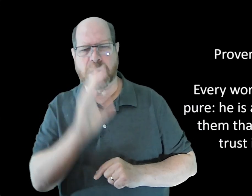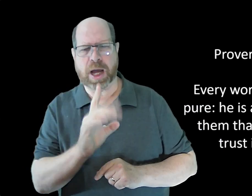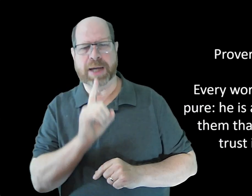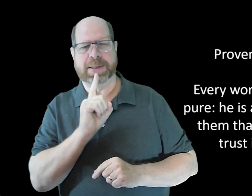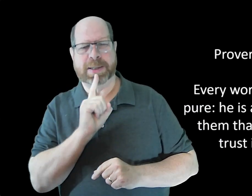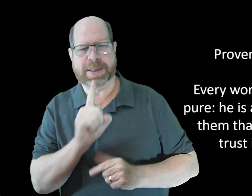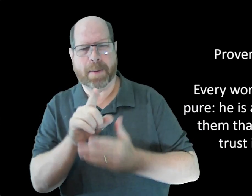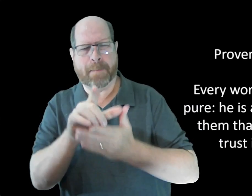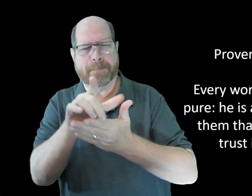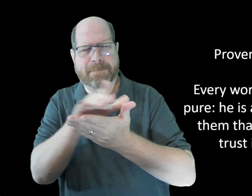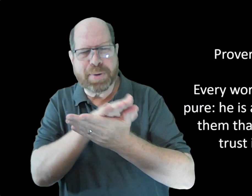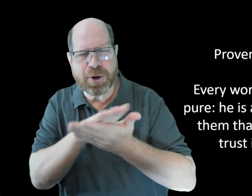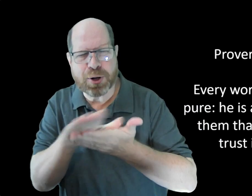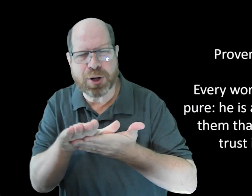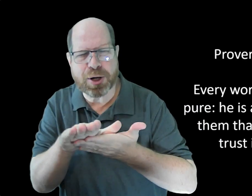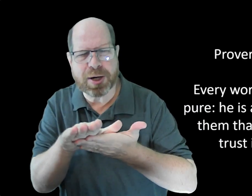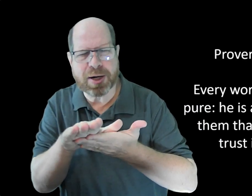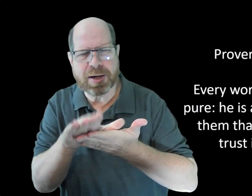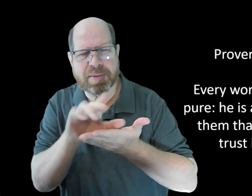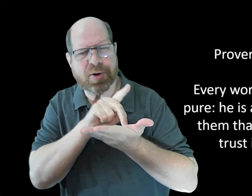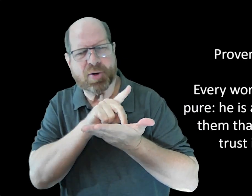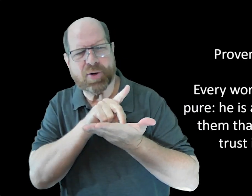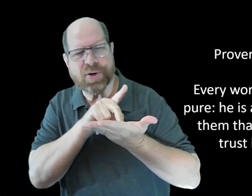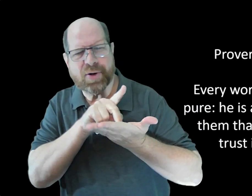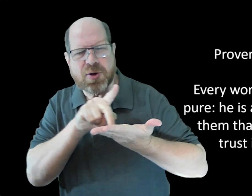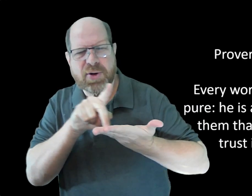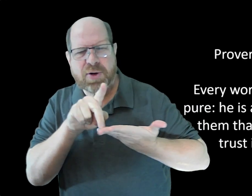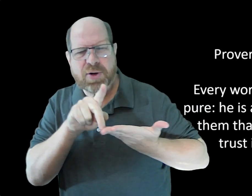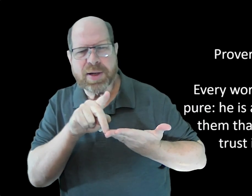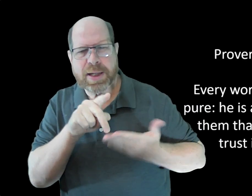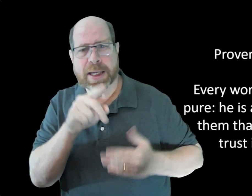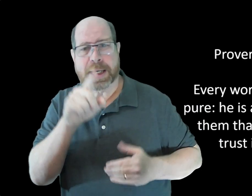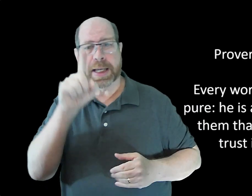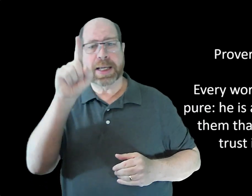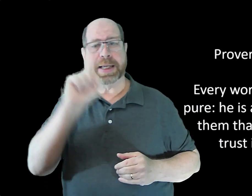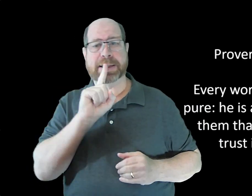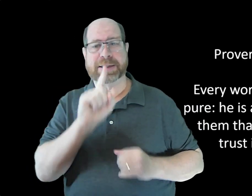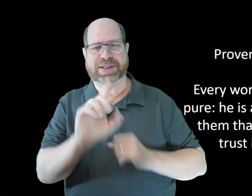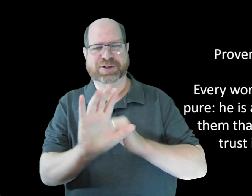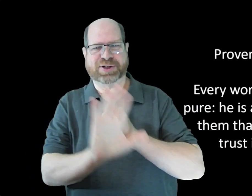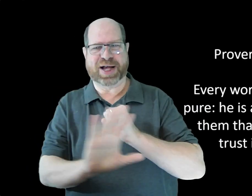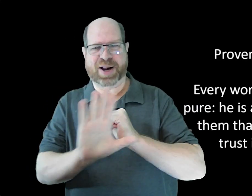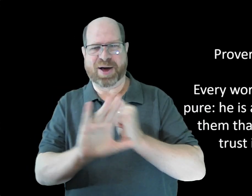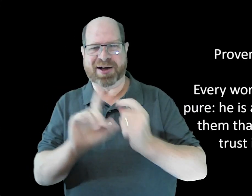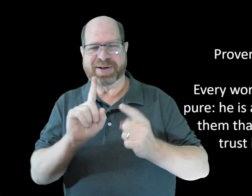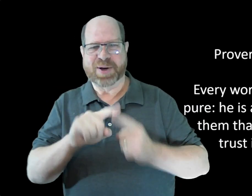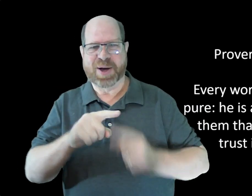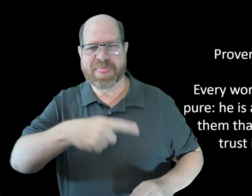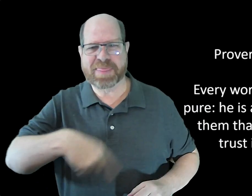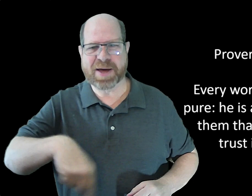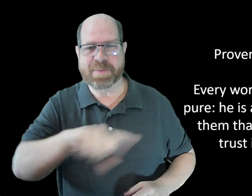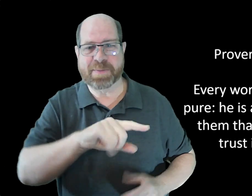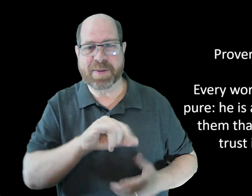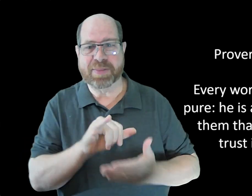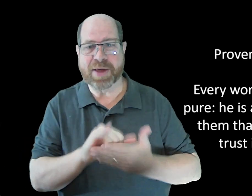abruptly cut off. It looks like they will limit the time for me to go through the court documents he was able to say, then the audio is